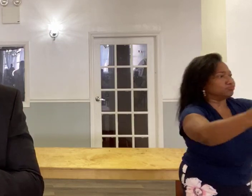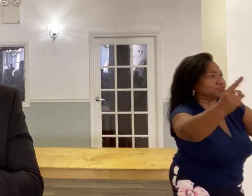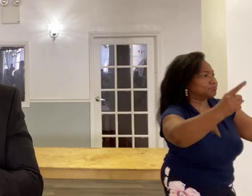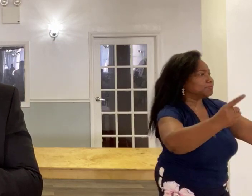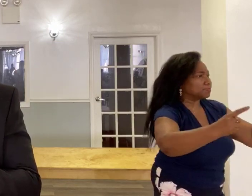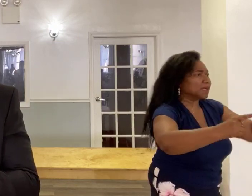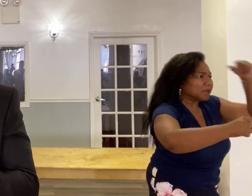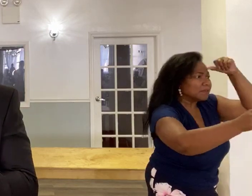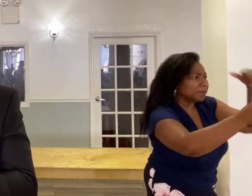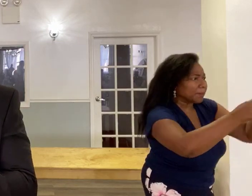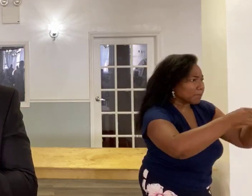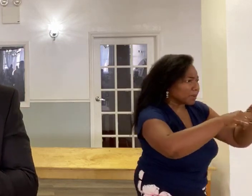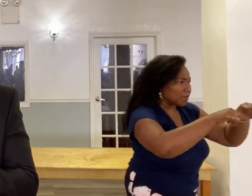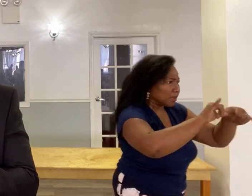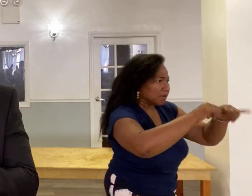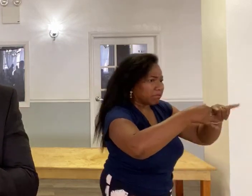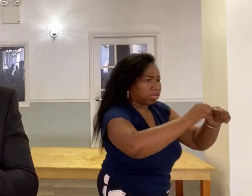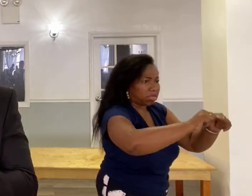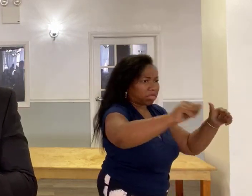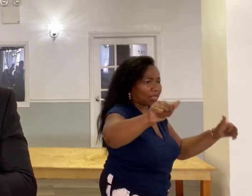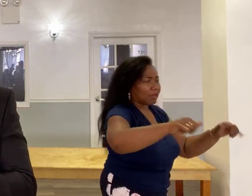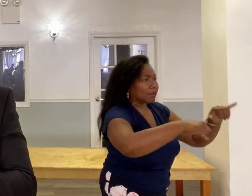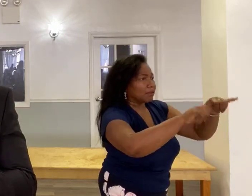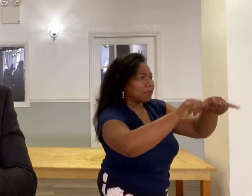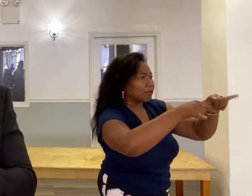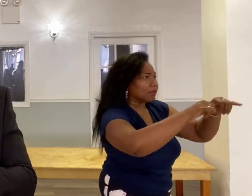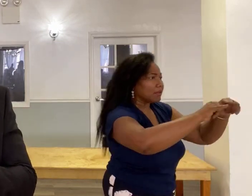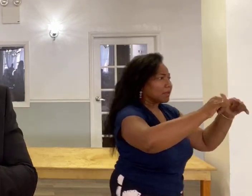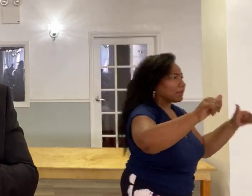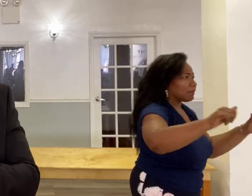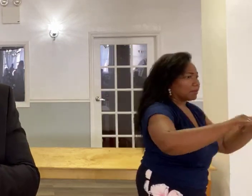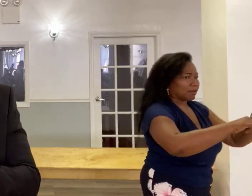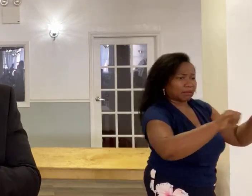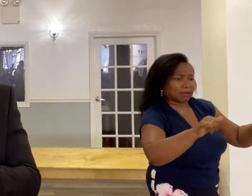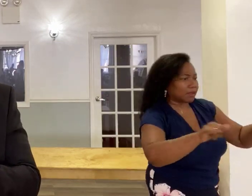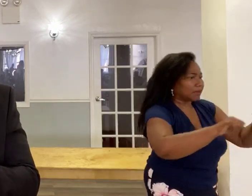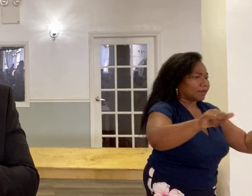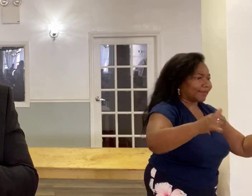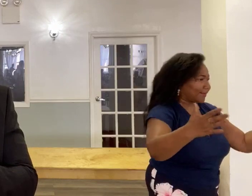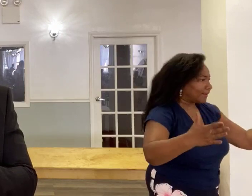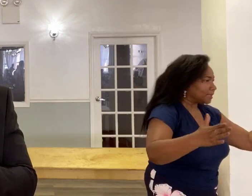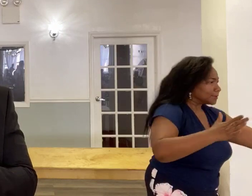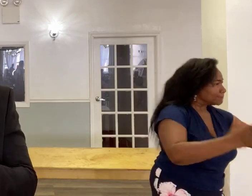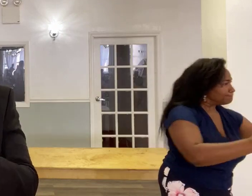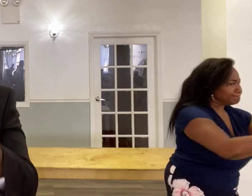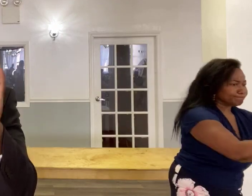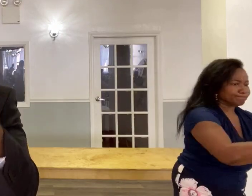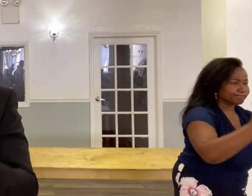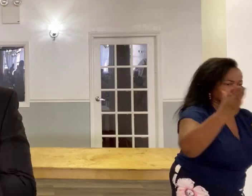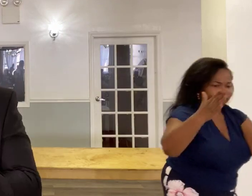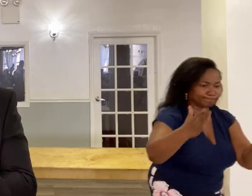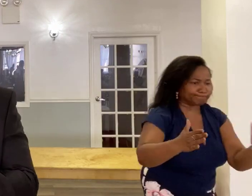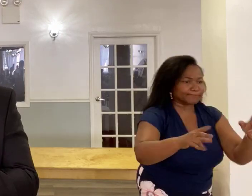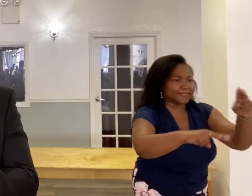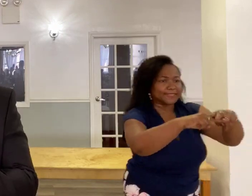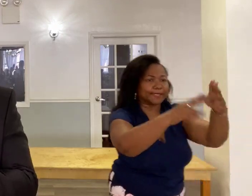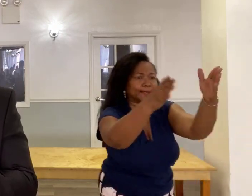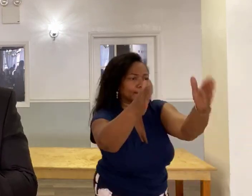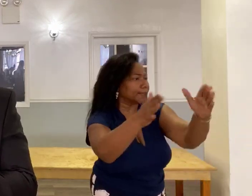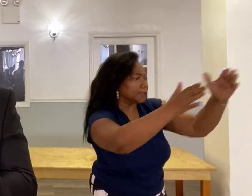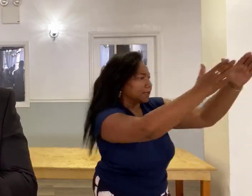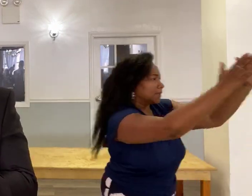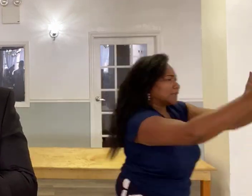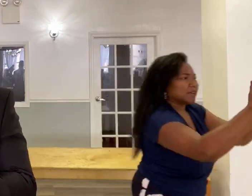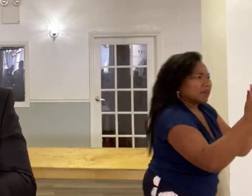now. But if you analyze, you'll see that we're actually properly distanced as is right now.